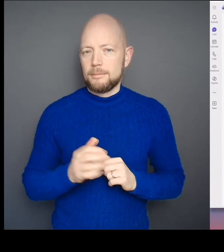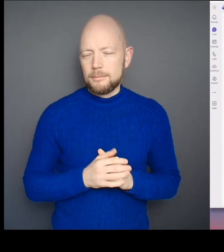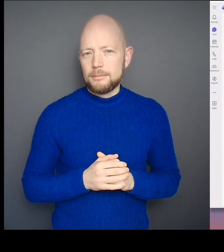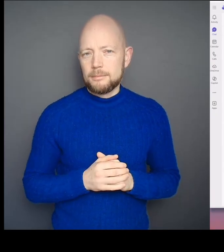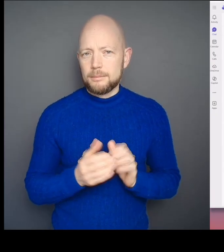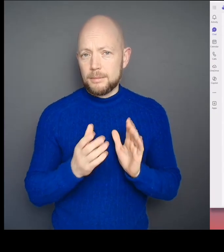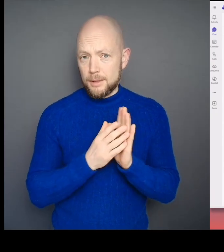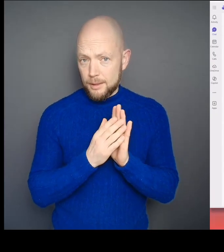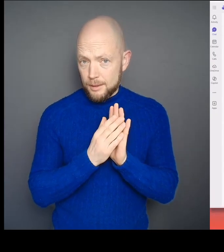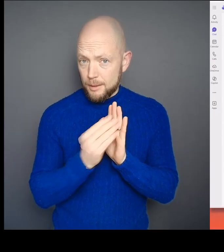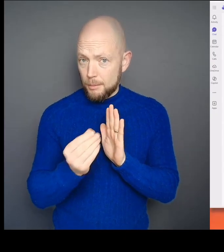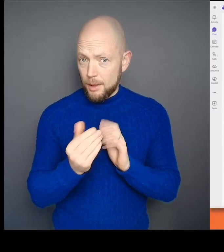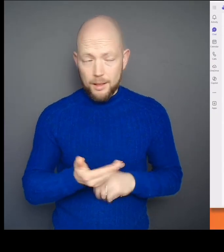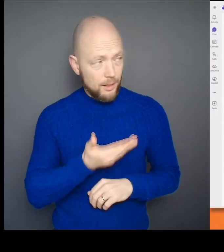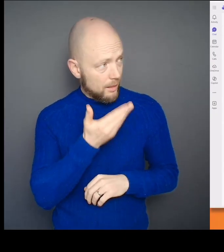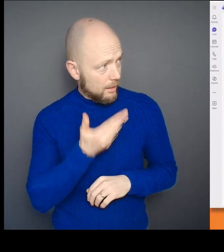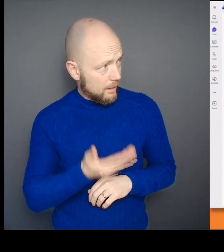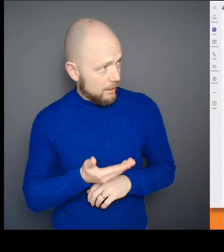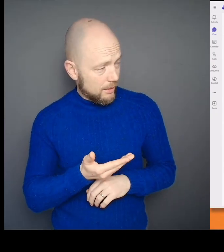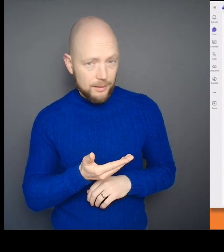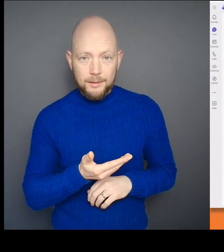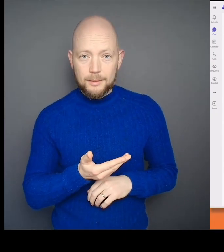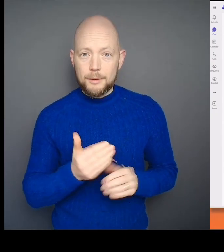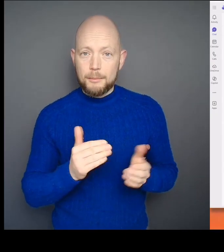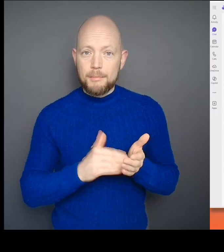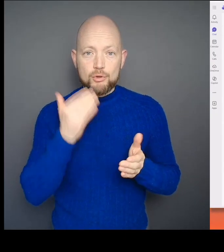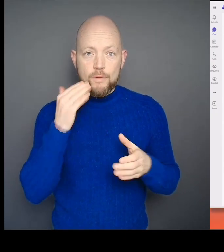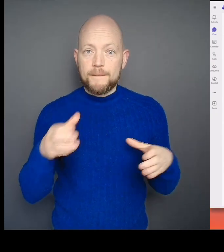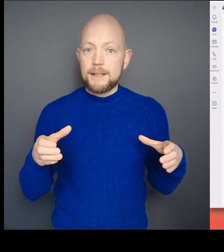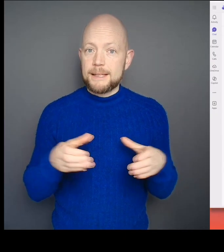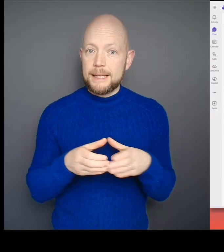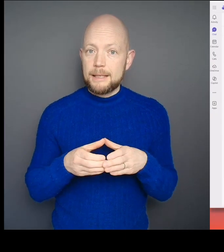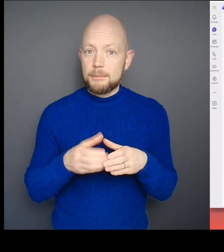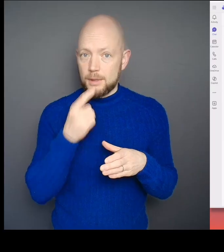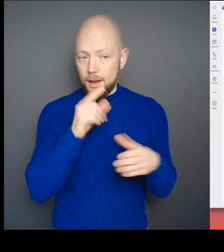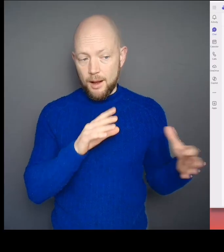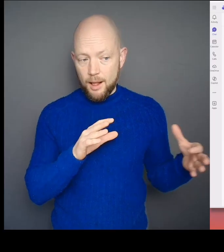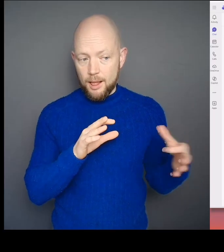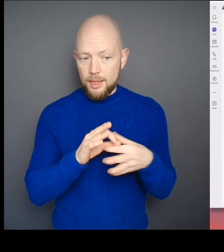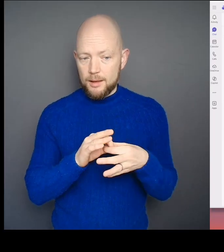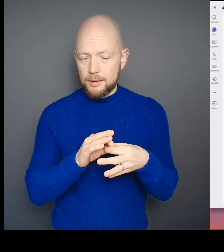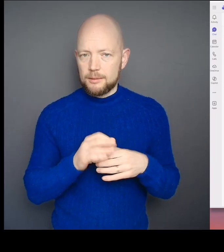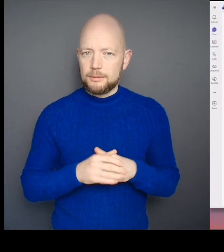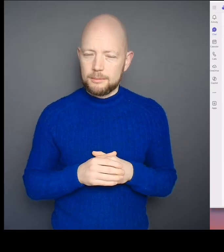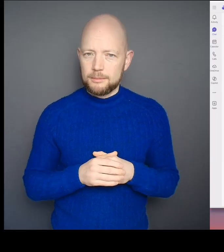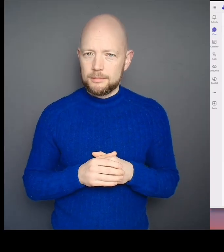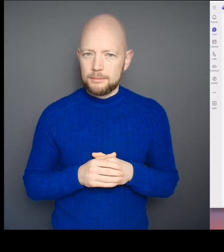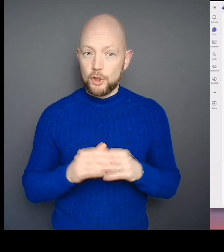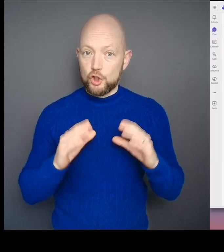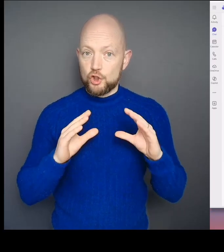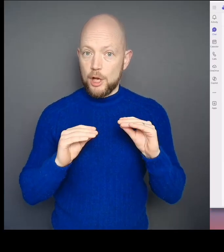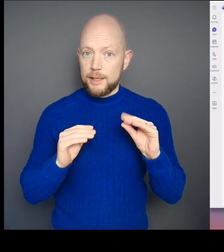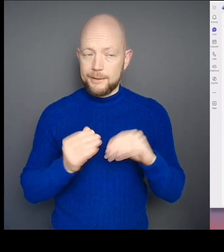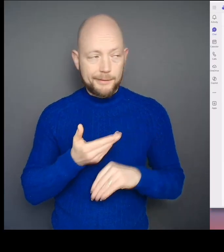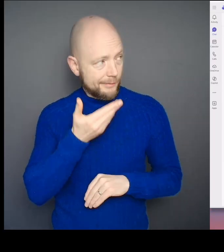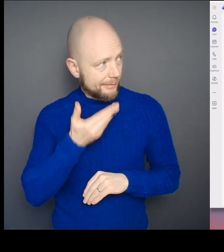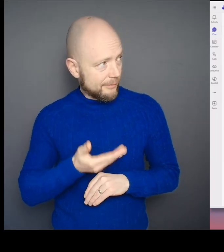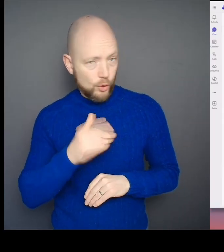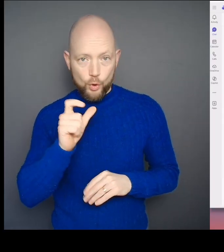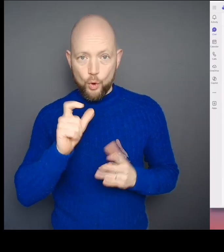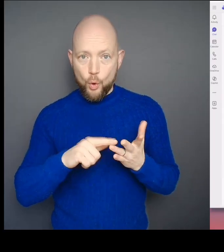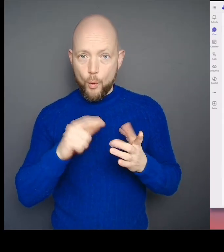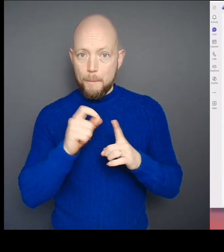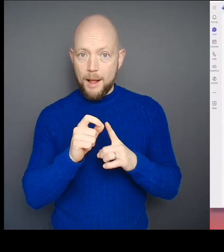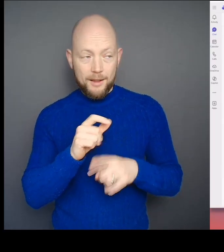people find this and use this is inside Teams. So if you are in the chat part of Teams, you'll find that you've got Copilot in